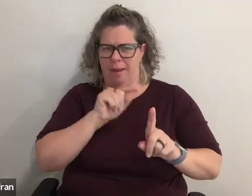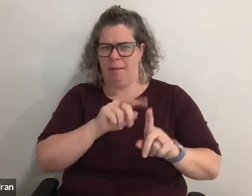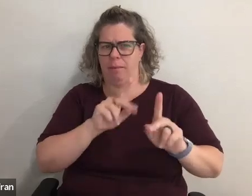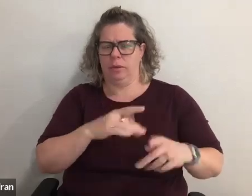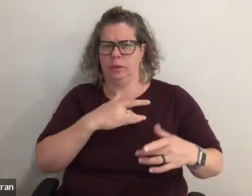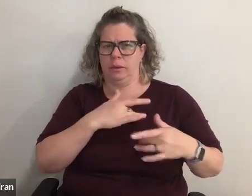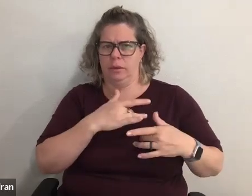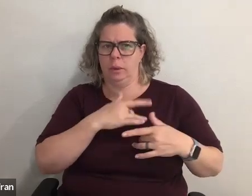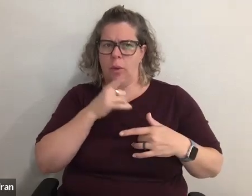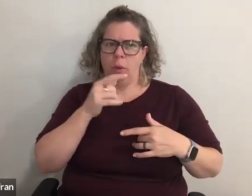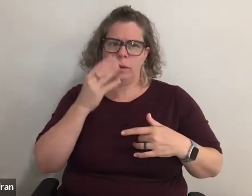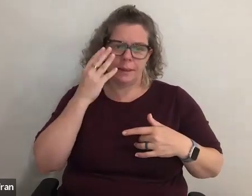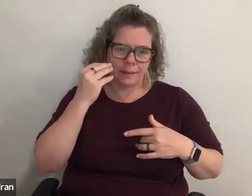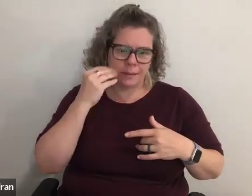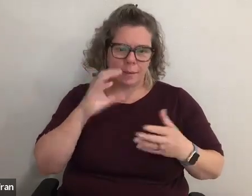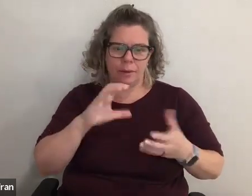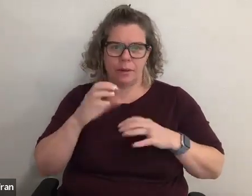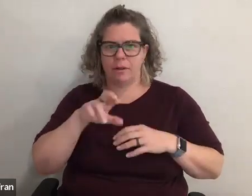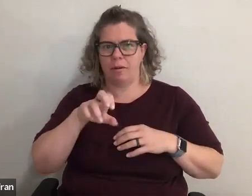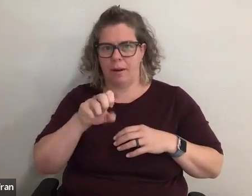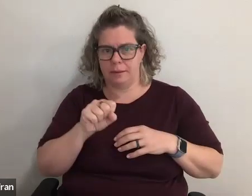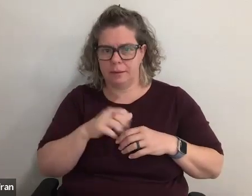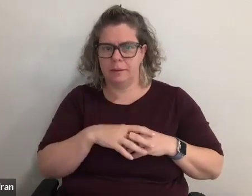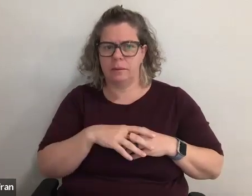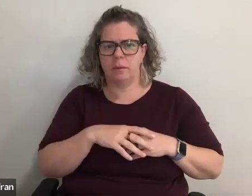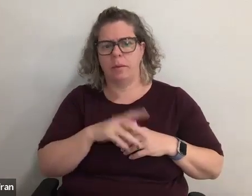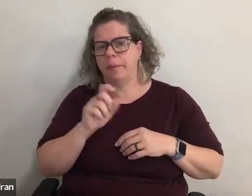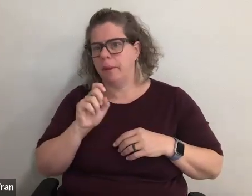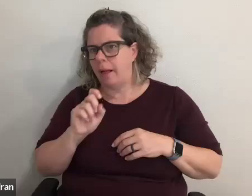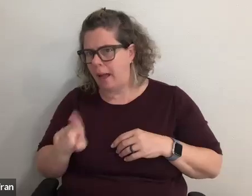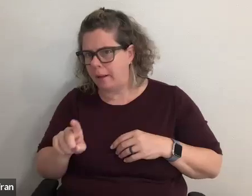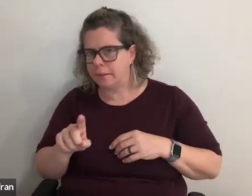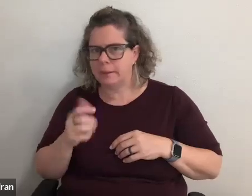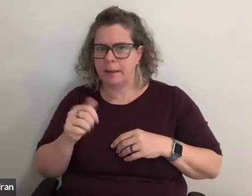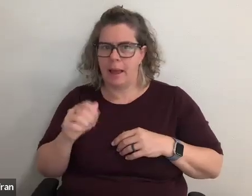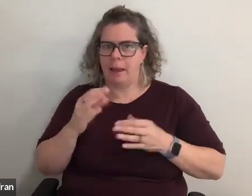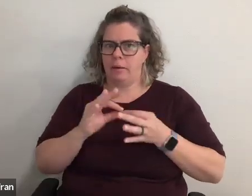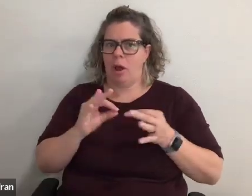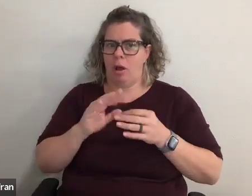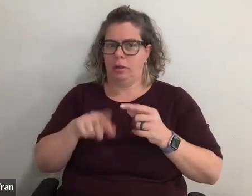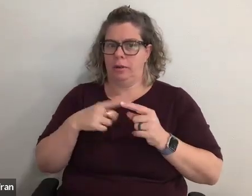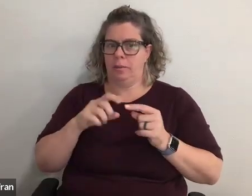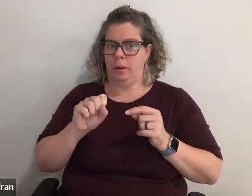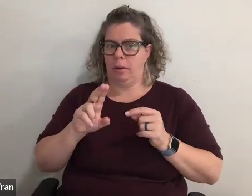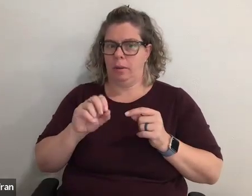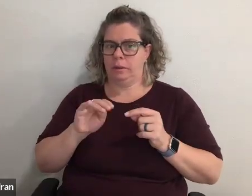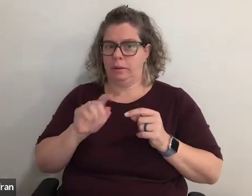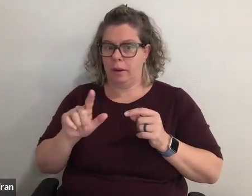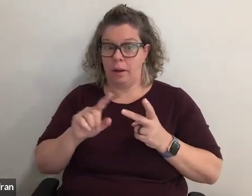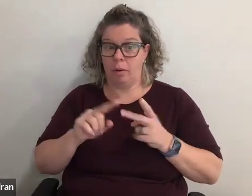the person who's in crisis. So we'll ask, have they expressed any suicidal thoughts, or have they done anything to harm